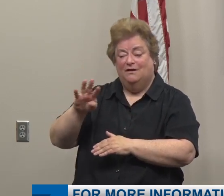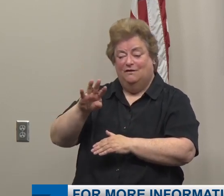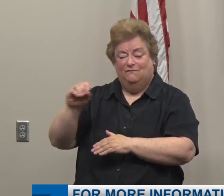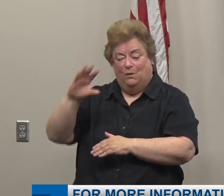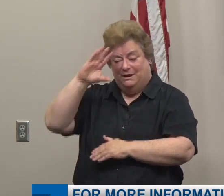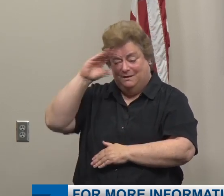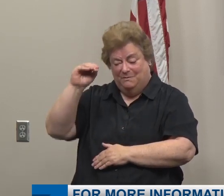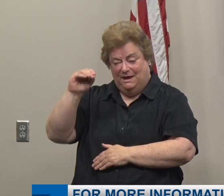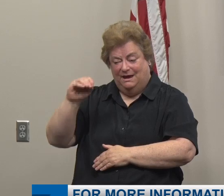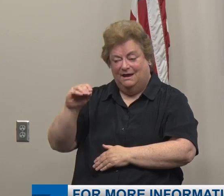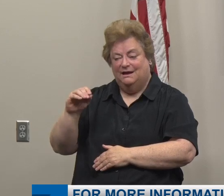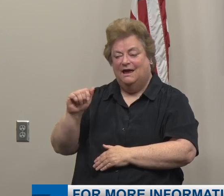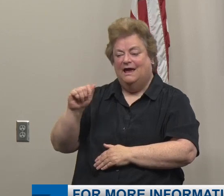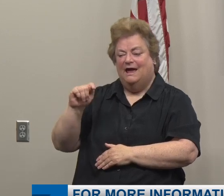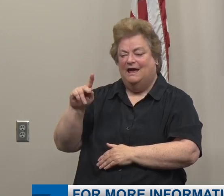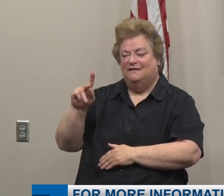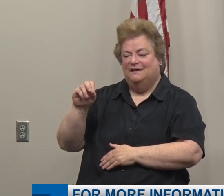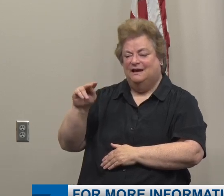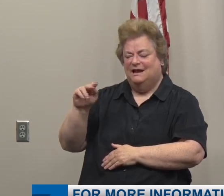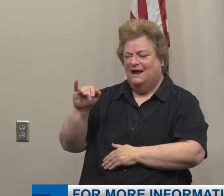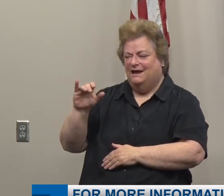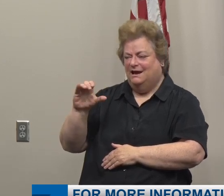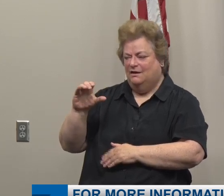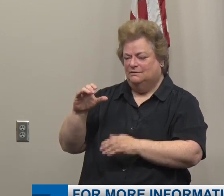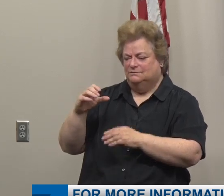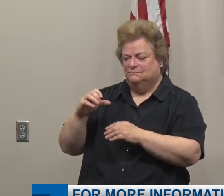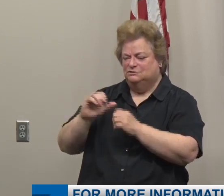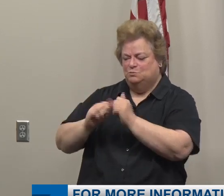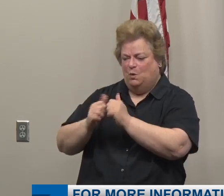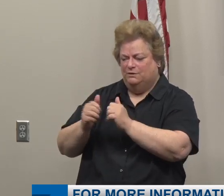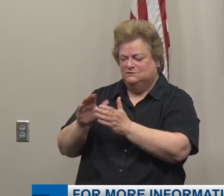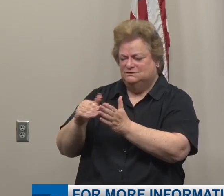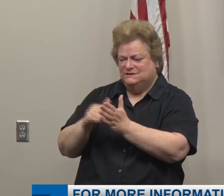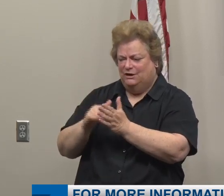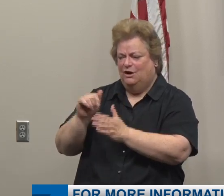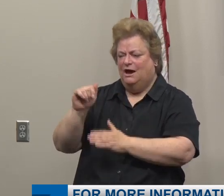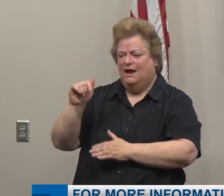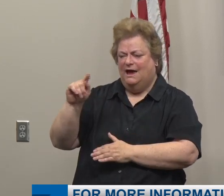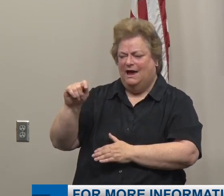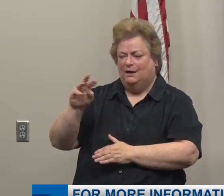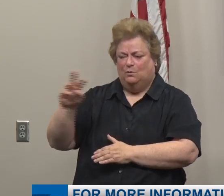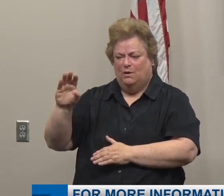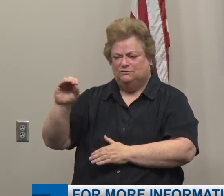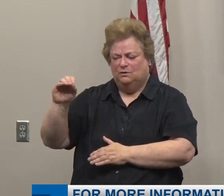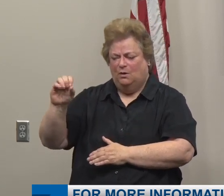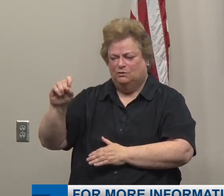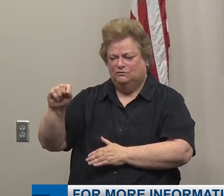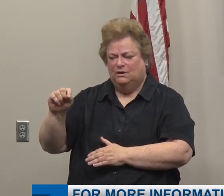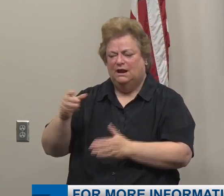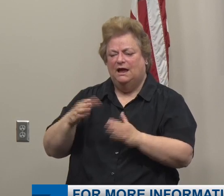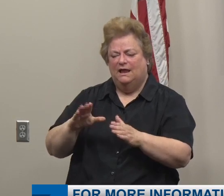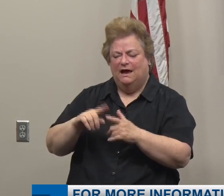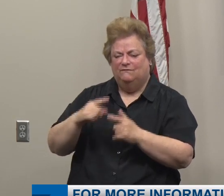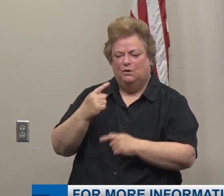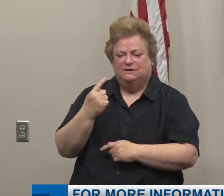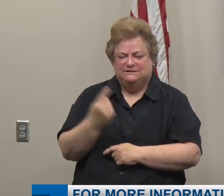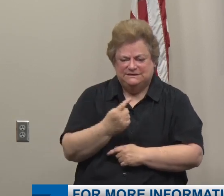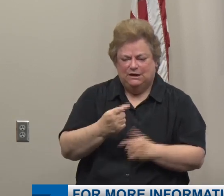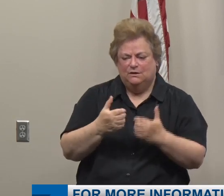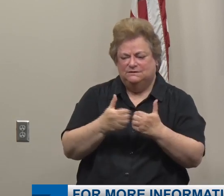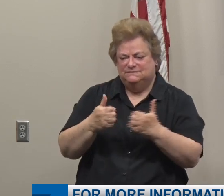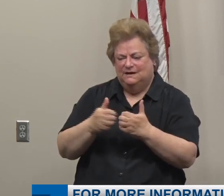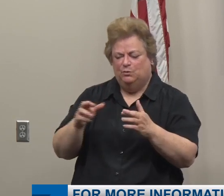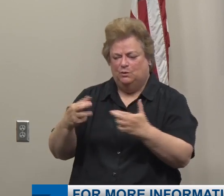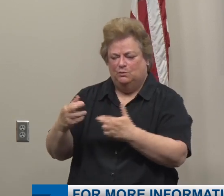space at the kinetic Sports Complex on west O Street to help meet this important need and to allow for single separate rooms at the